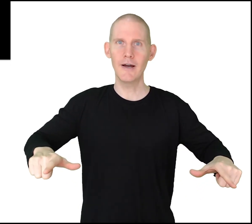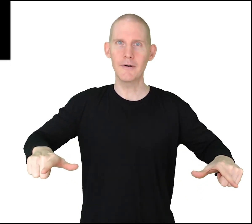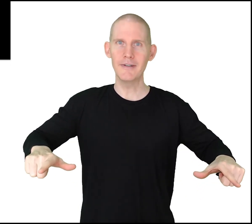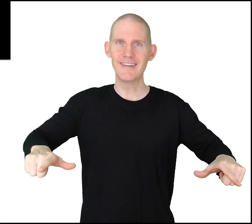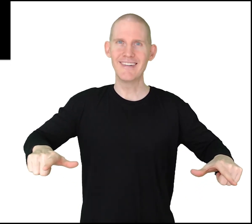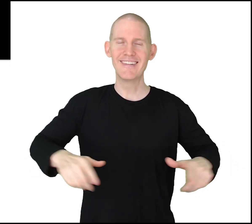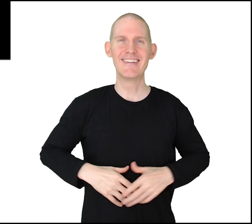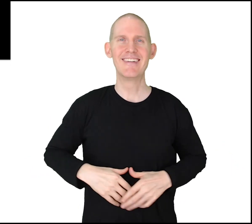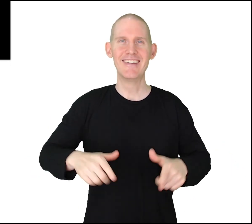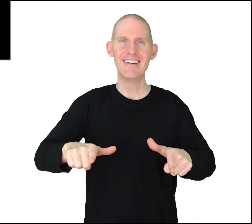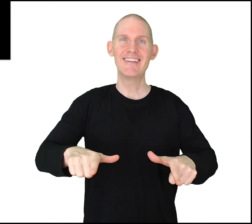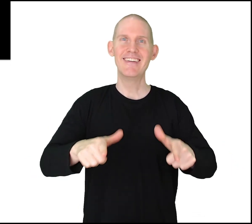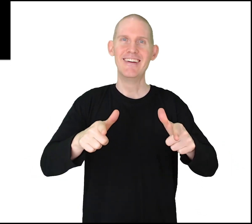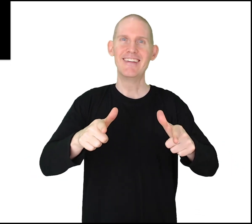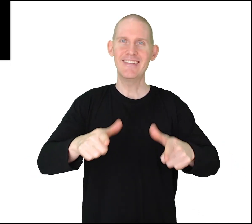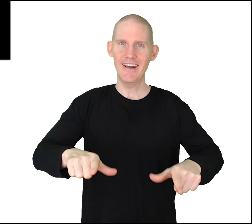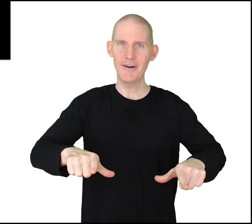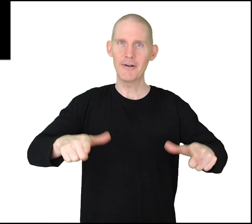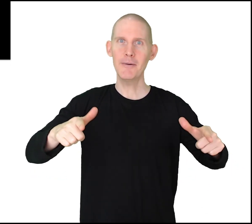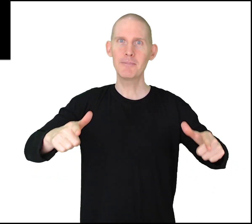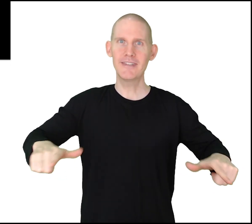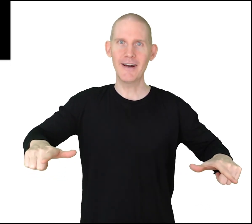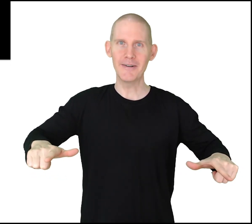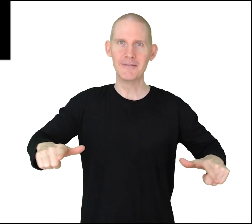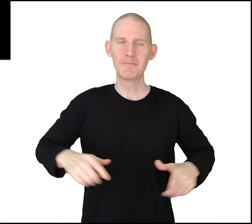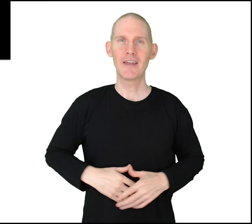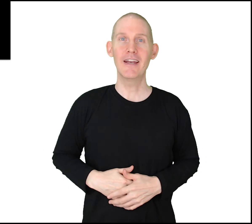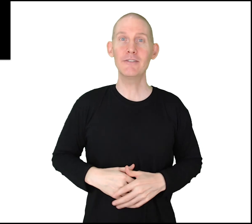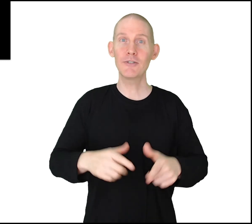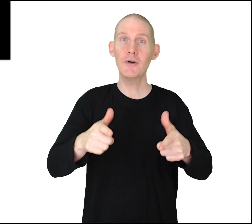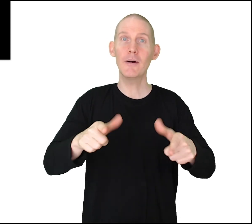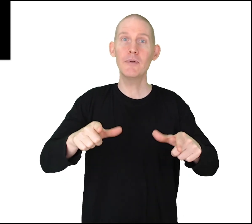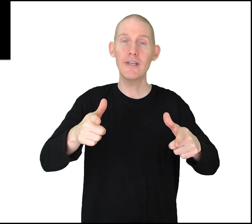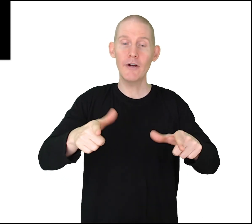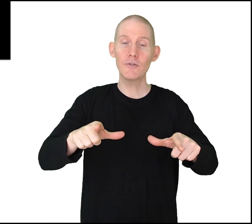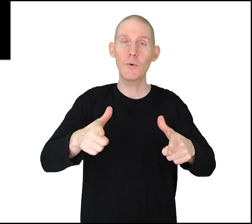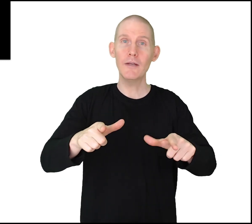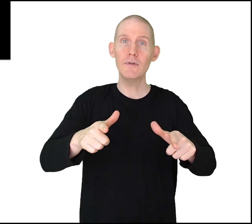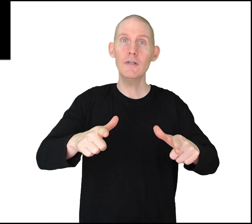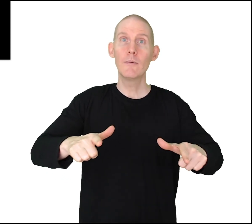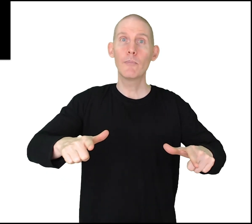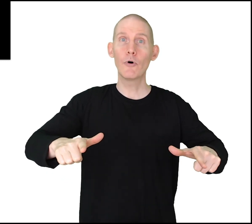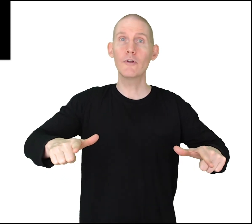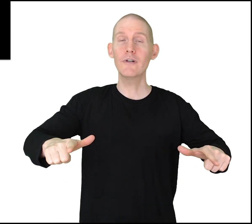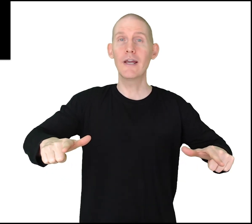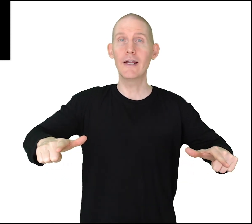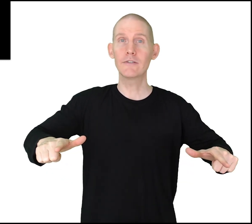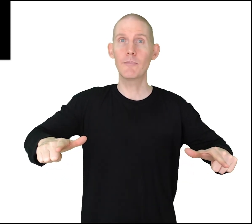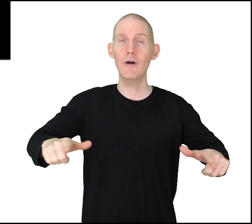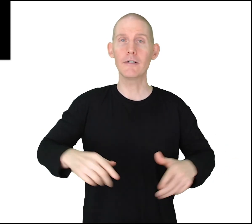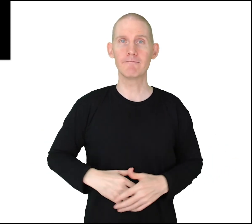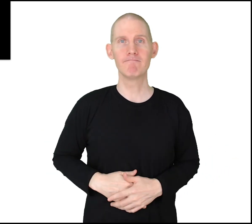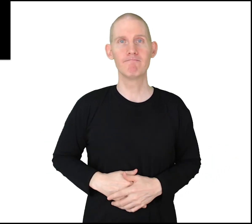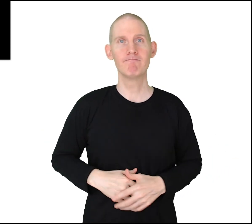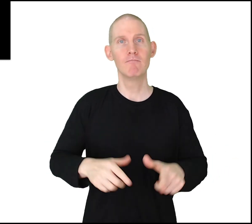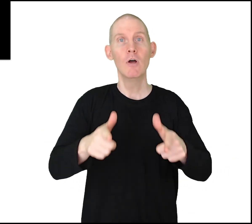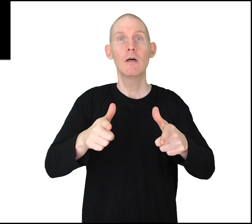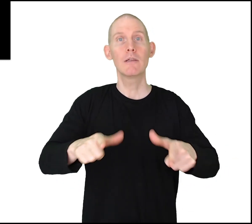down, down, up, down. And as you're going up and down, you're waving, pull your hands apart.